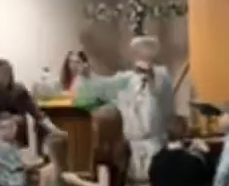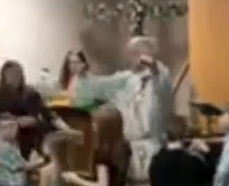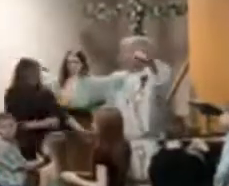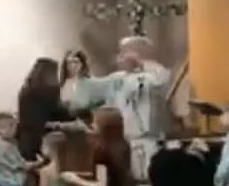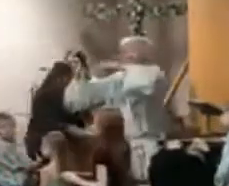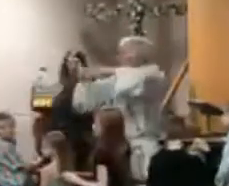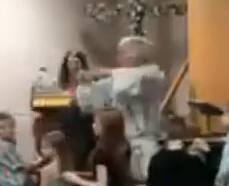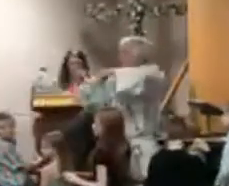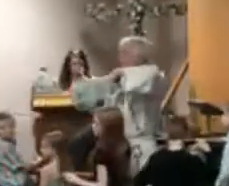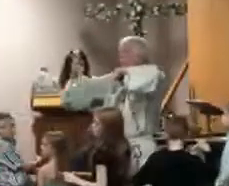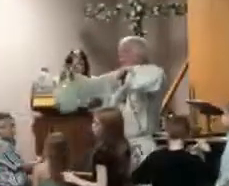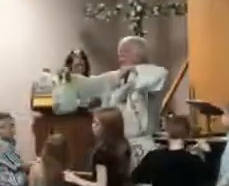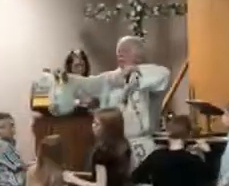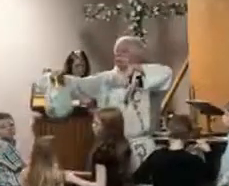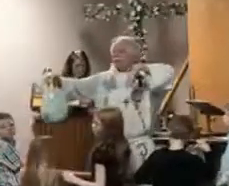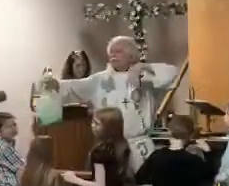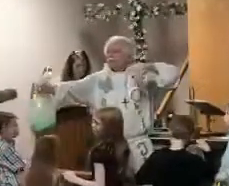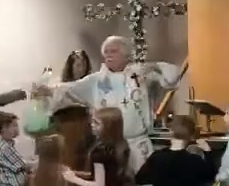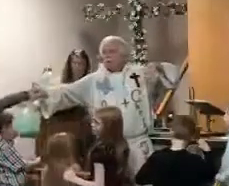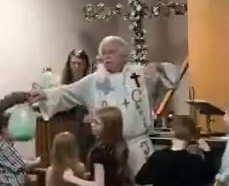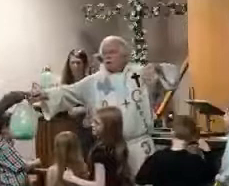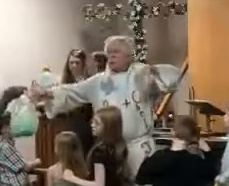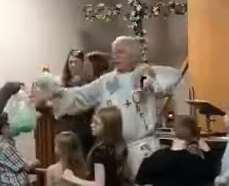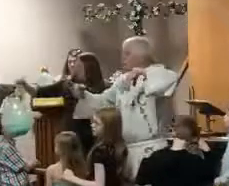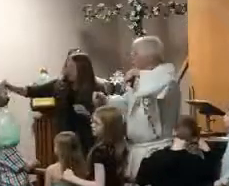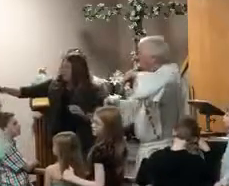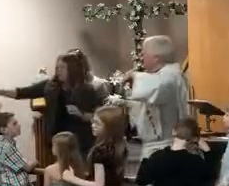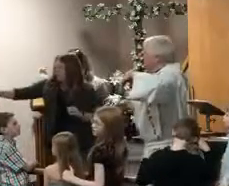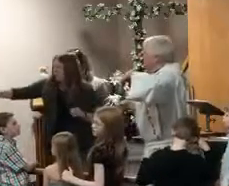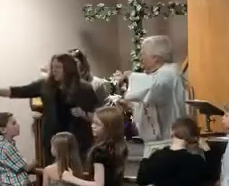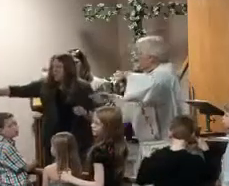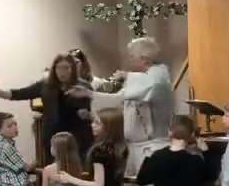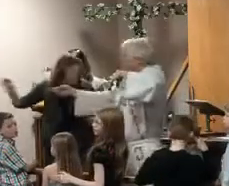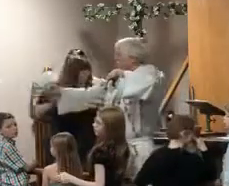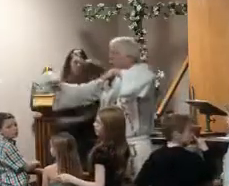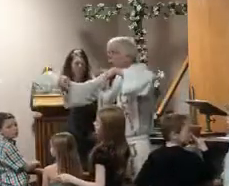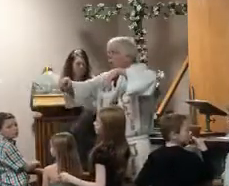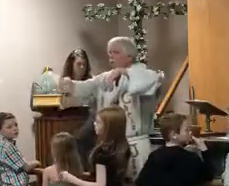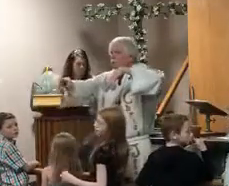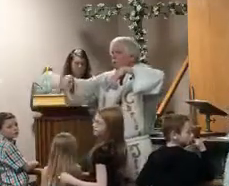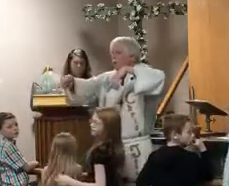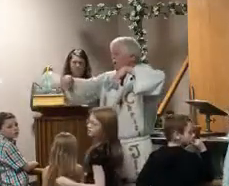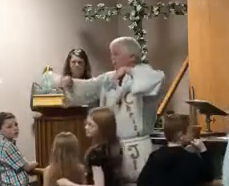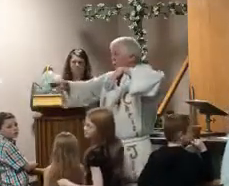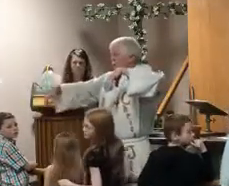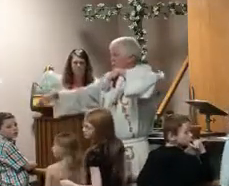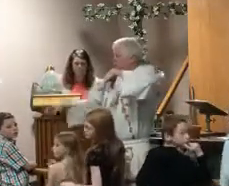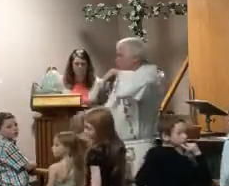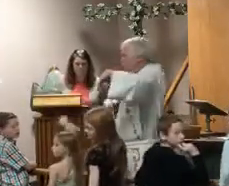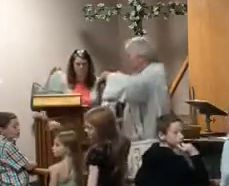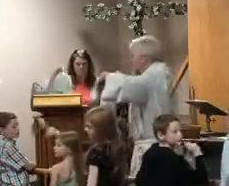needs one. Thelma needs one for all their kids. Hold on. Oh,